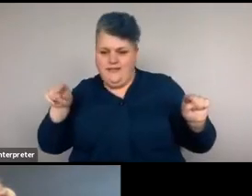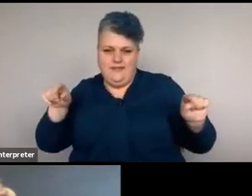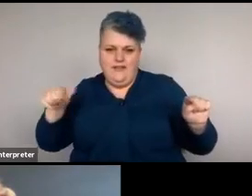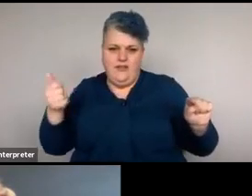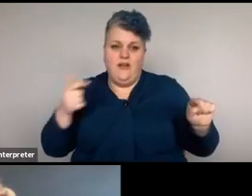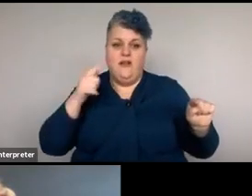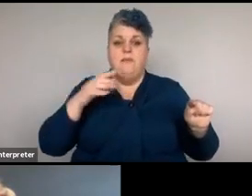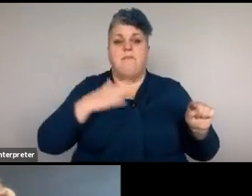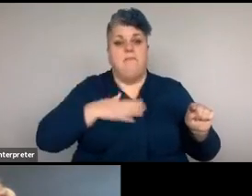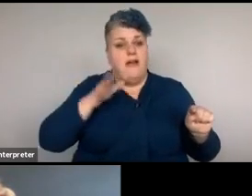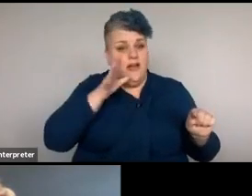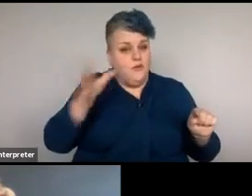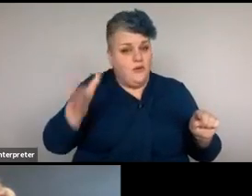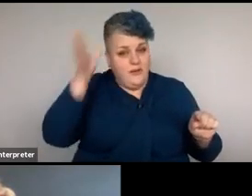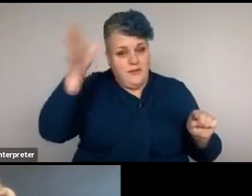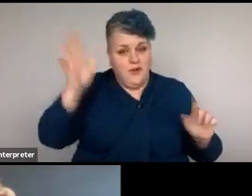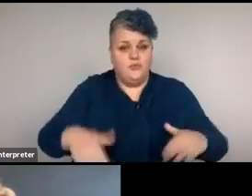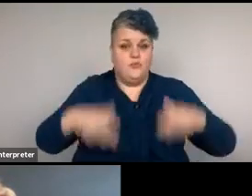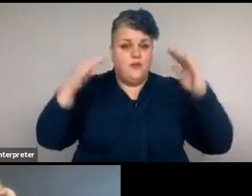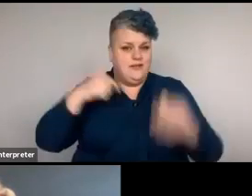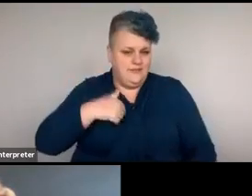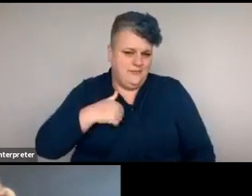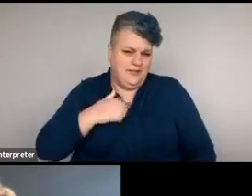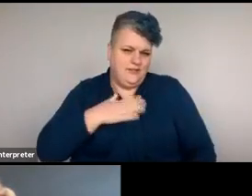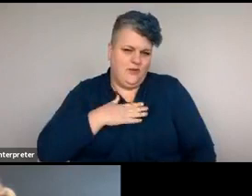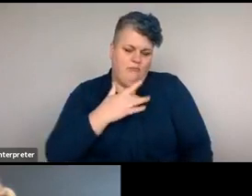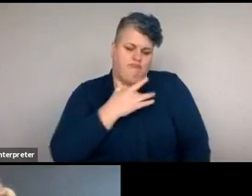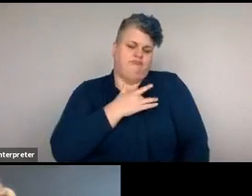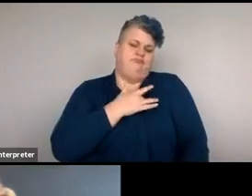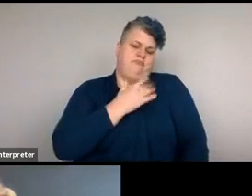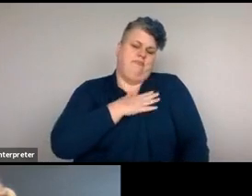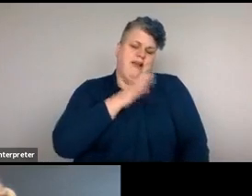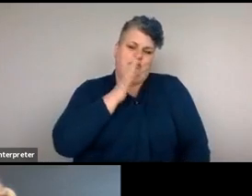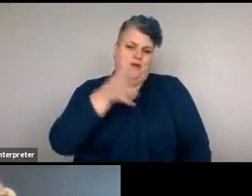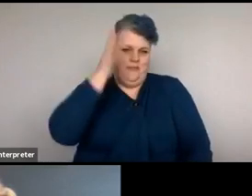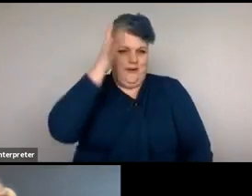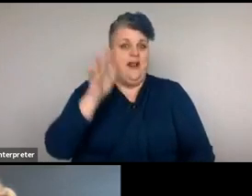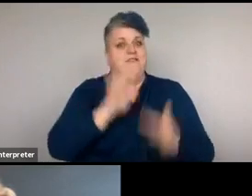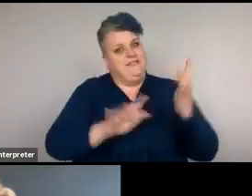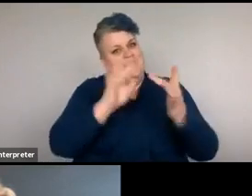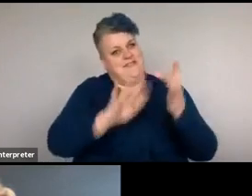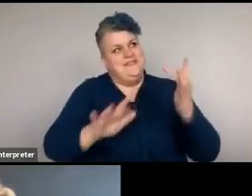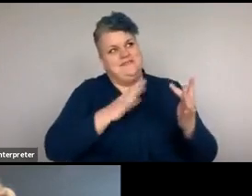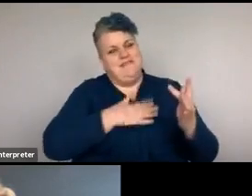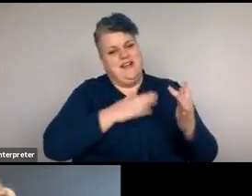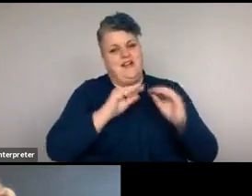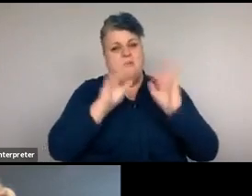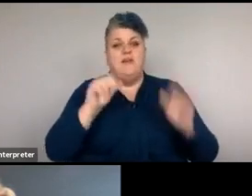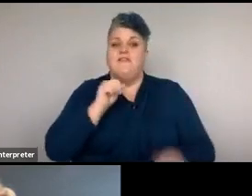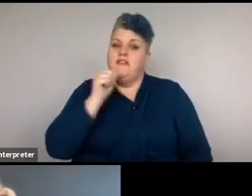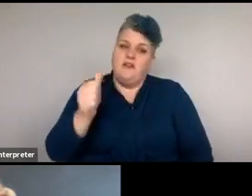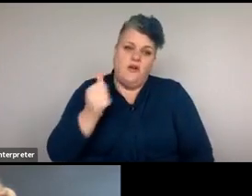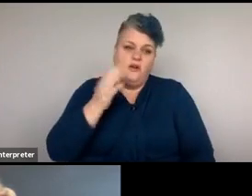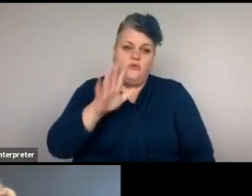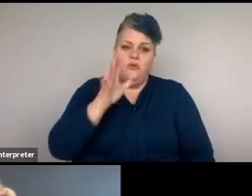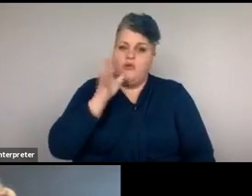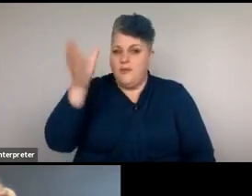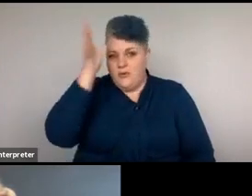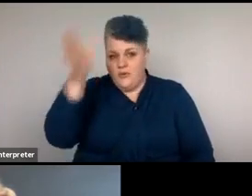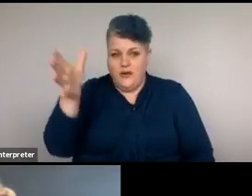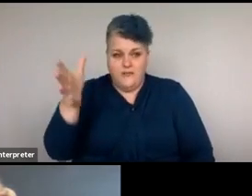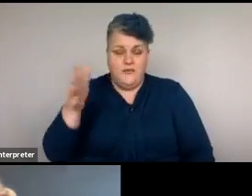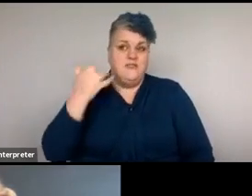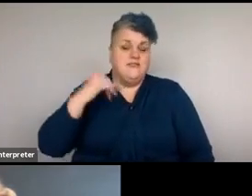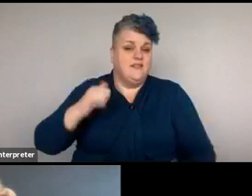my grandparents, and so they have a special place in my heart. So, obviously I've been in touch with them, but if you haven't called grandma and grandpa in a while, if they're still alive